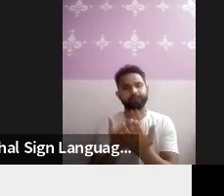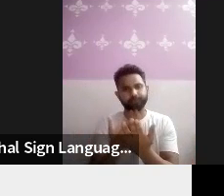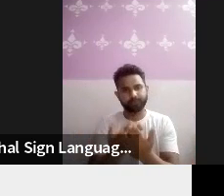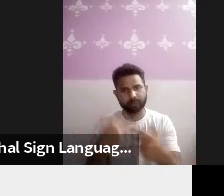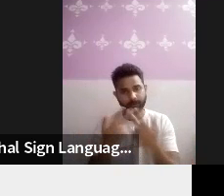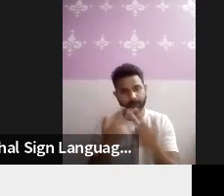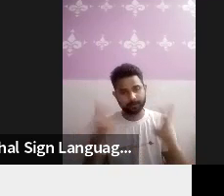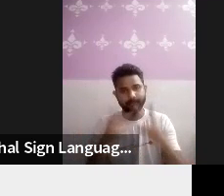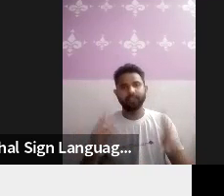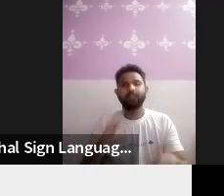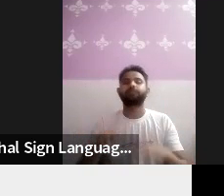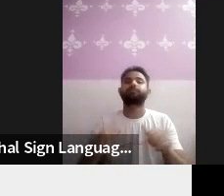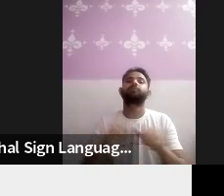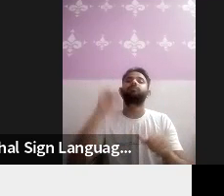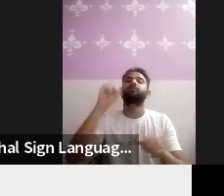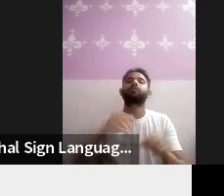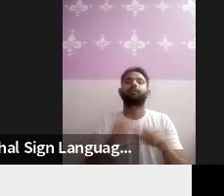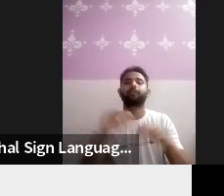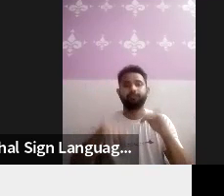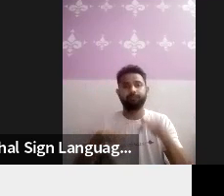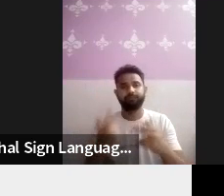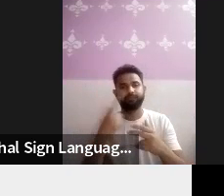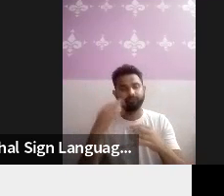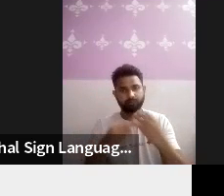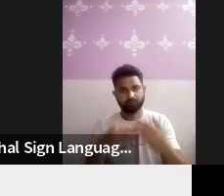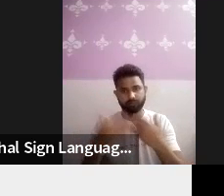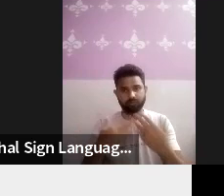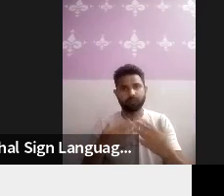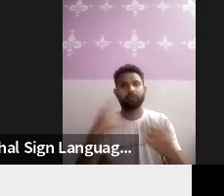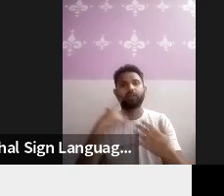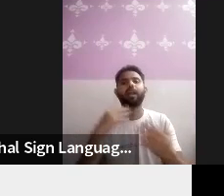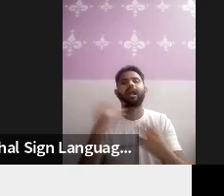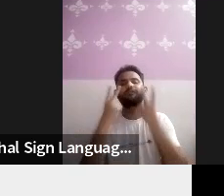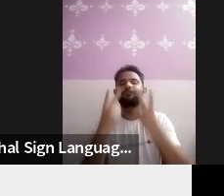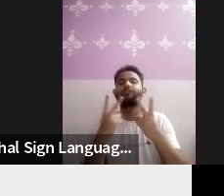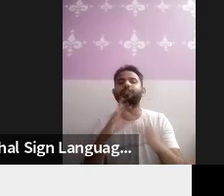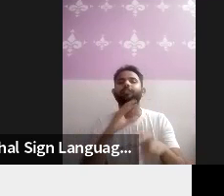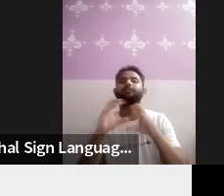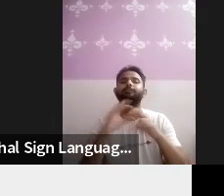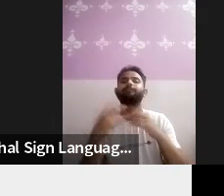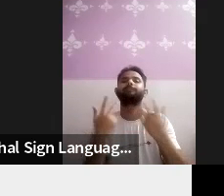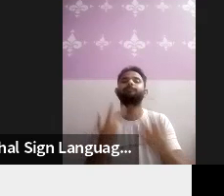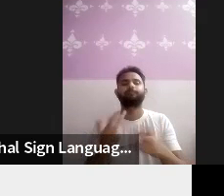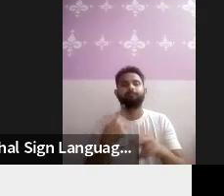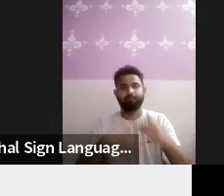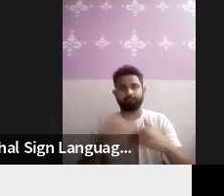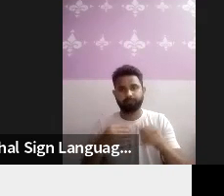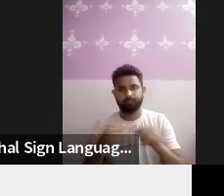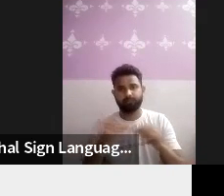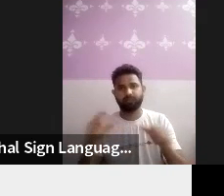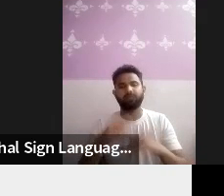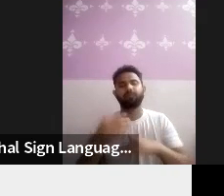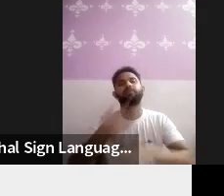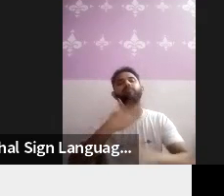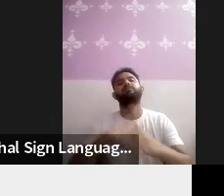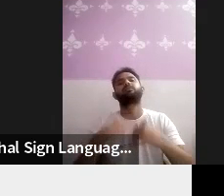who's entering this complaint, either they have to be an advocacy and accessibility expert,